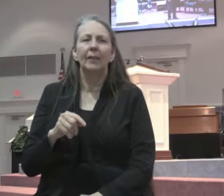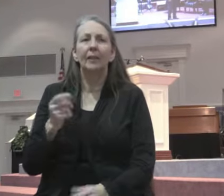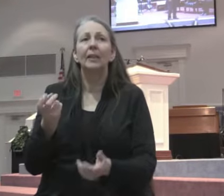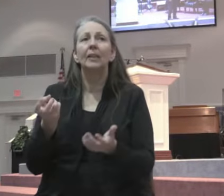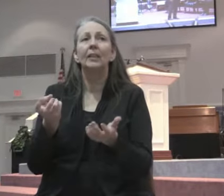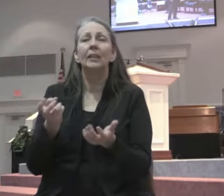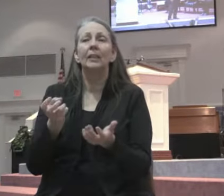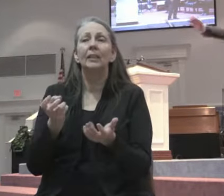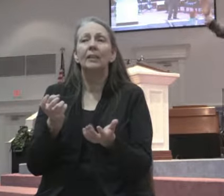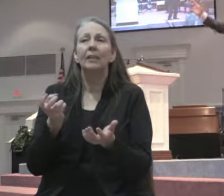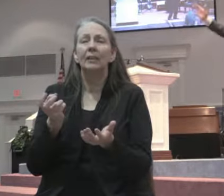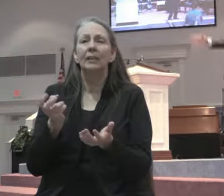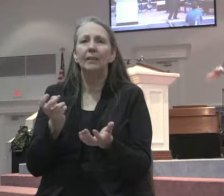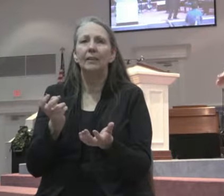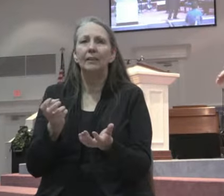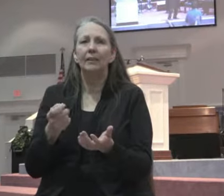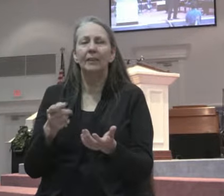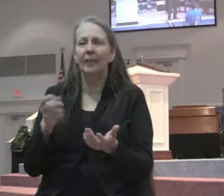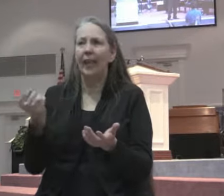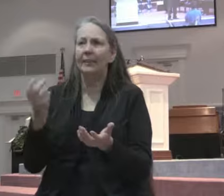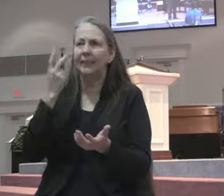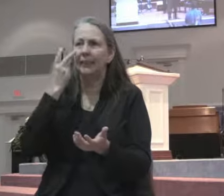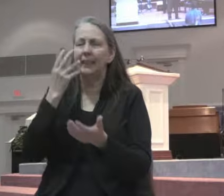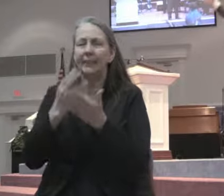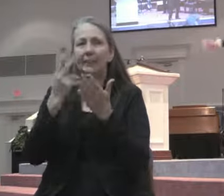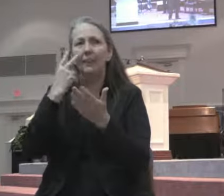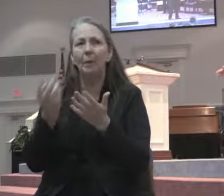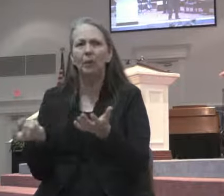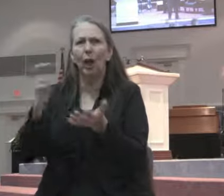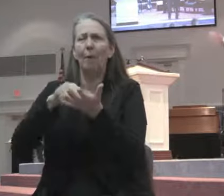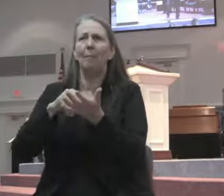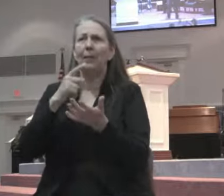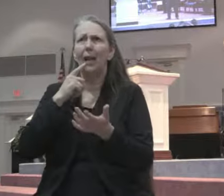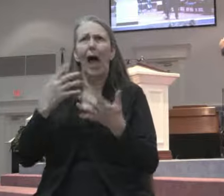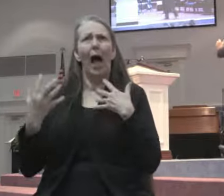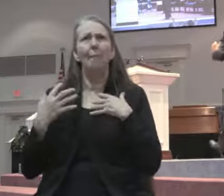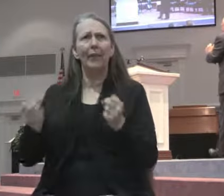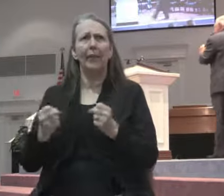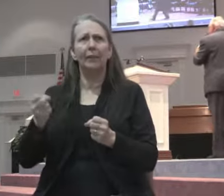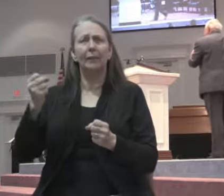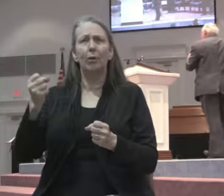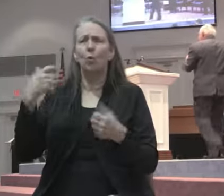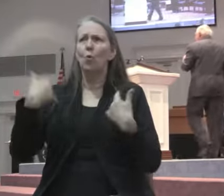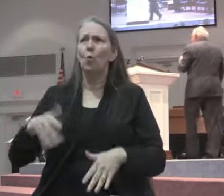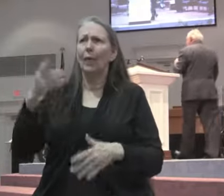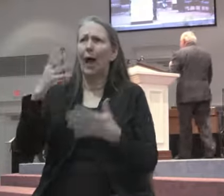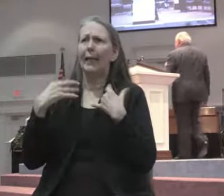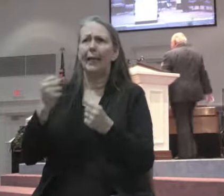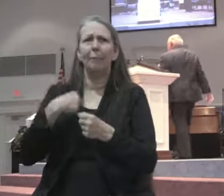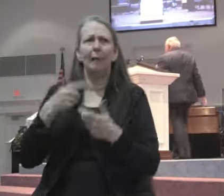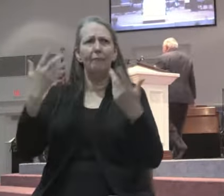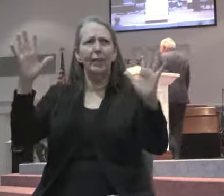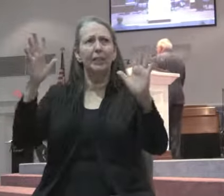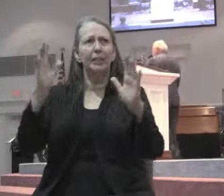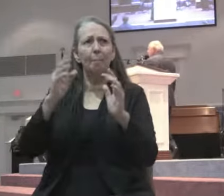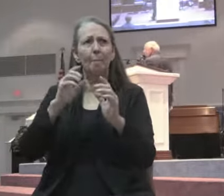up in the pew and say, "I'm healed. I just got the Holy Ghost."